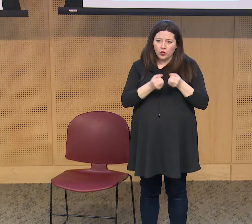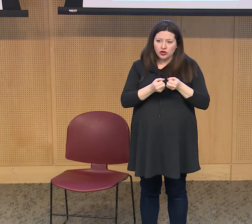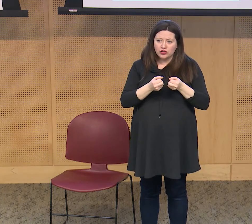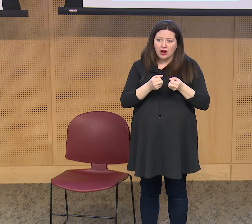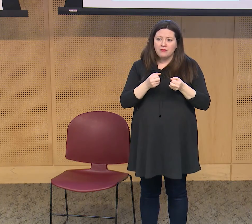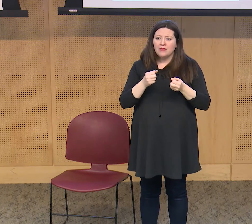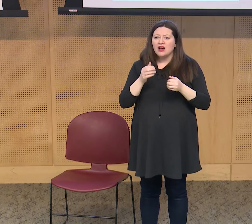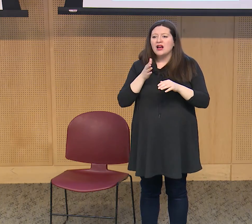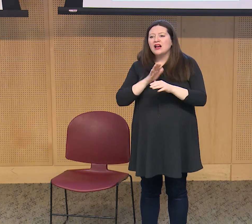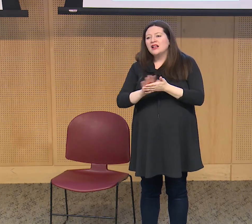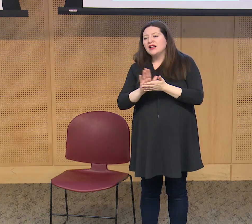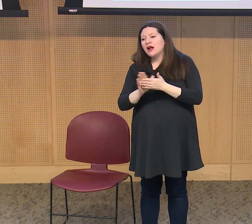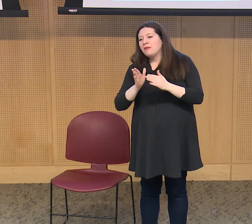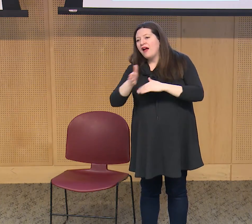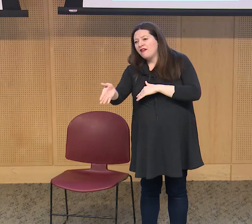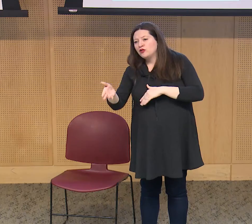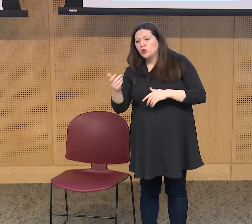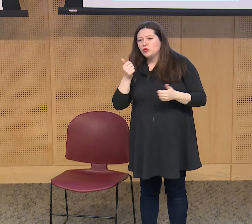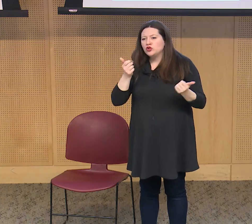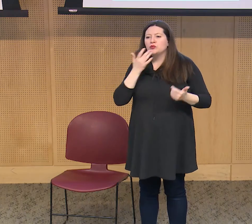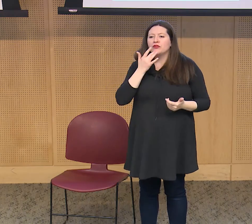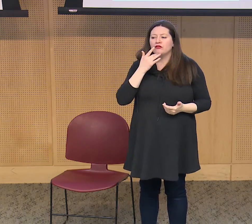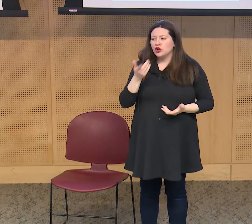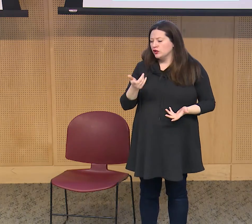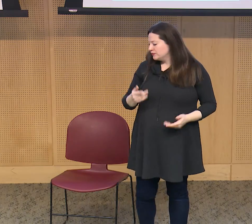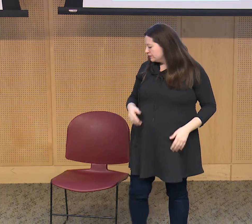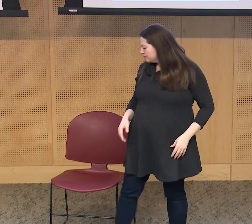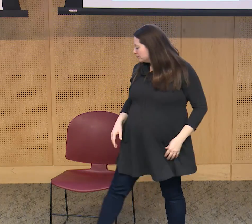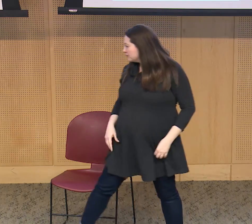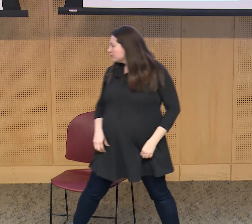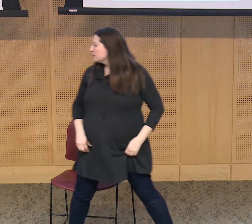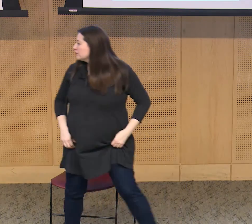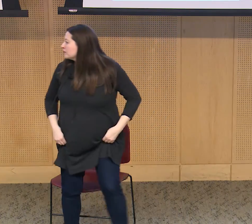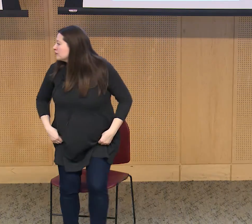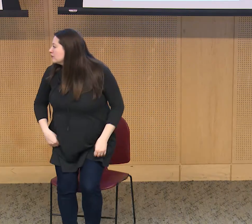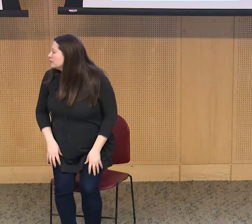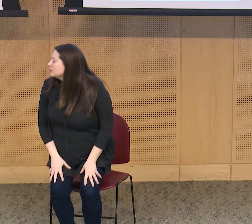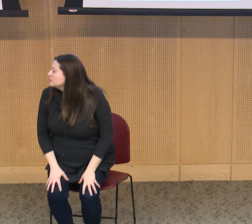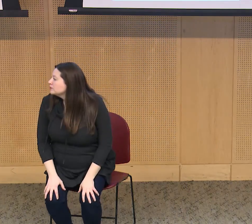Again, which do I reserve, the time of the event or for any prep and cleanup afterwards?